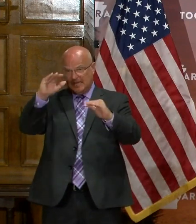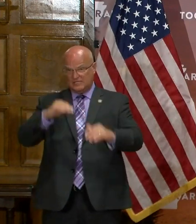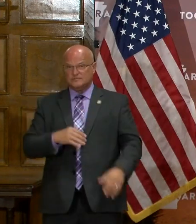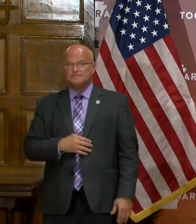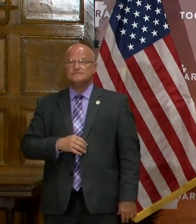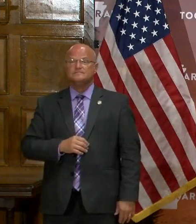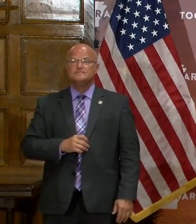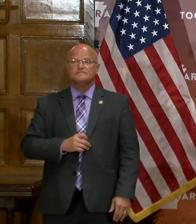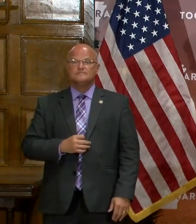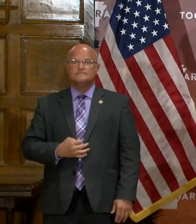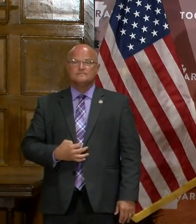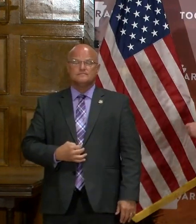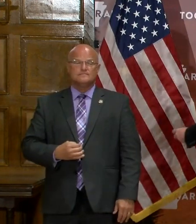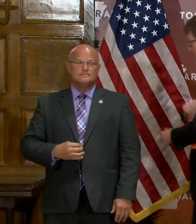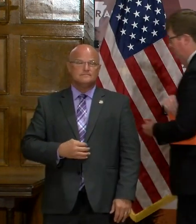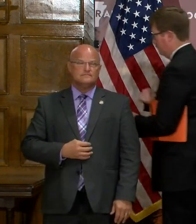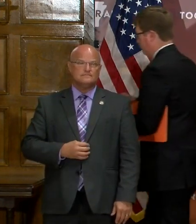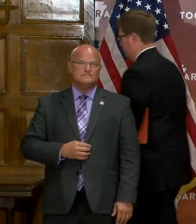expectation.